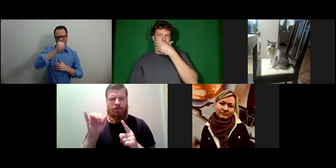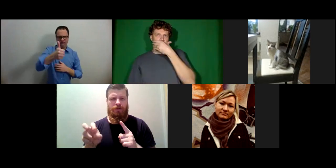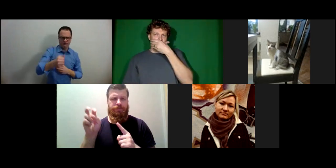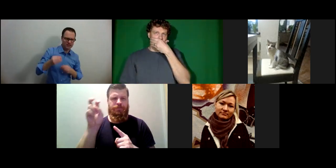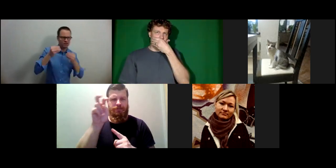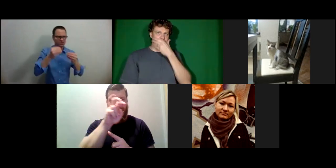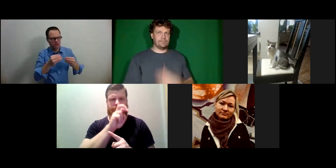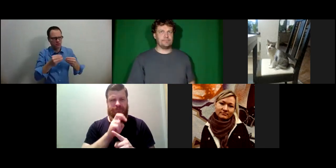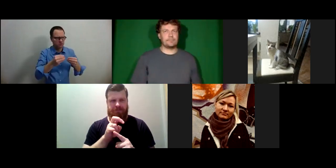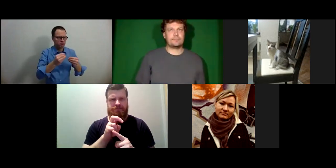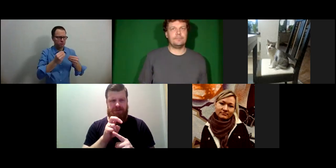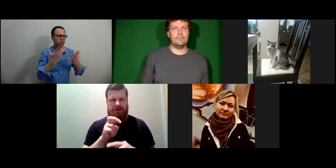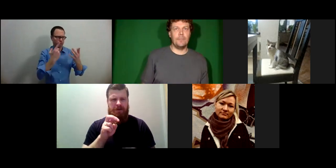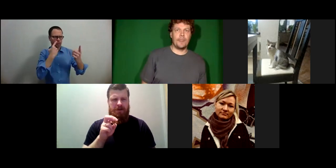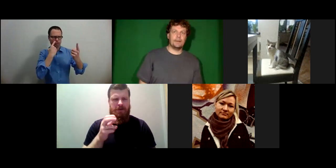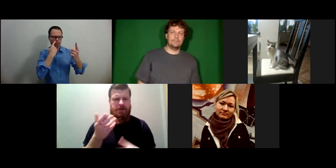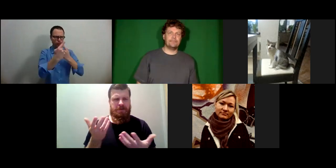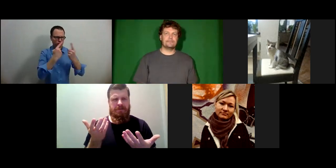You said during your 7 years, you